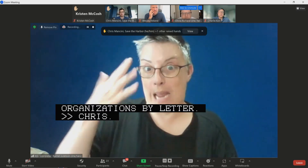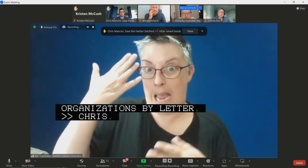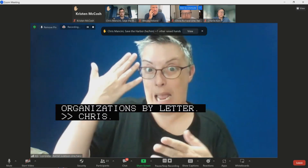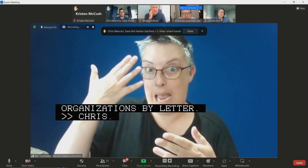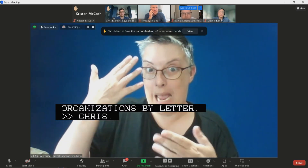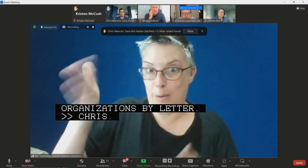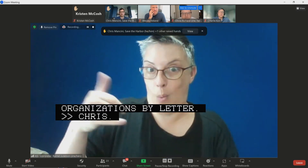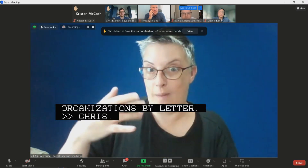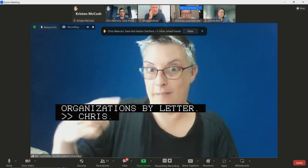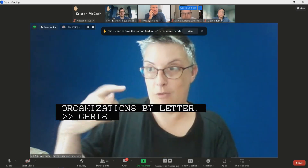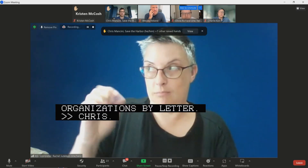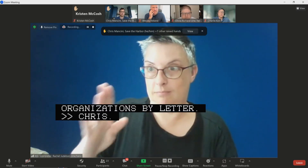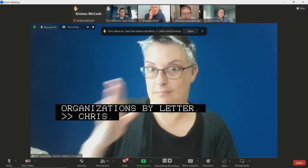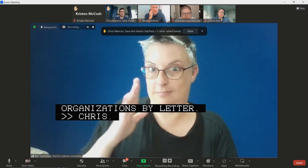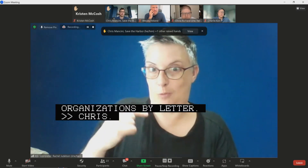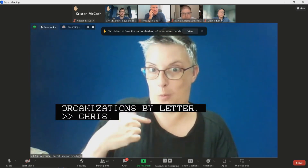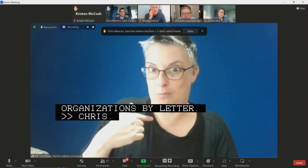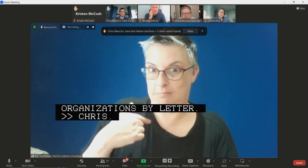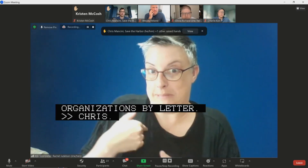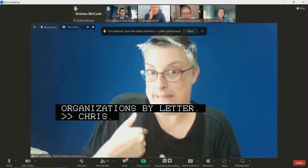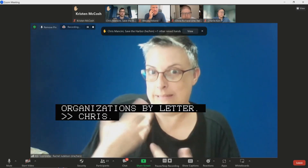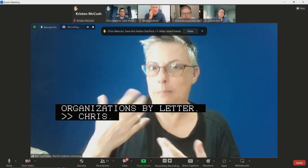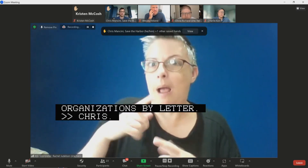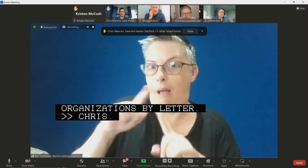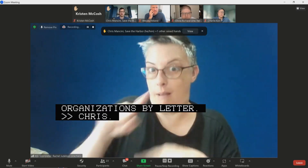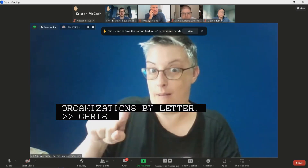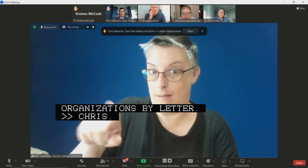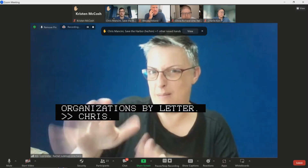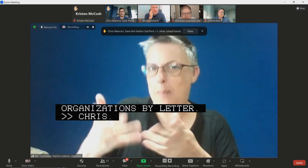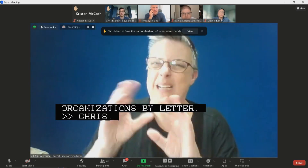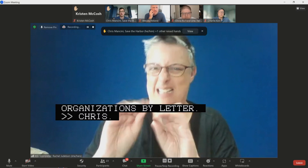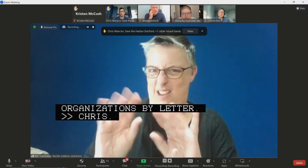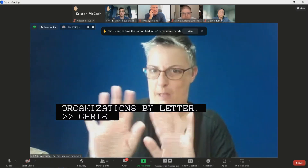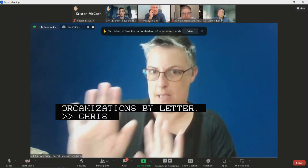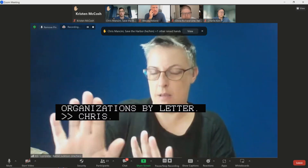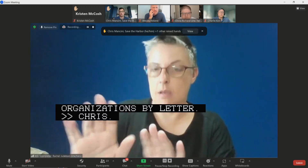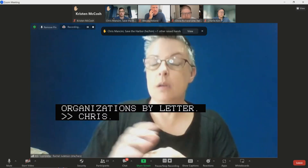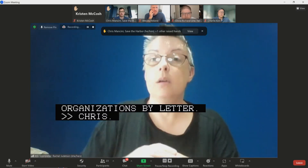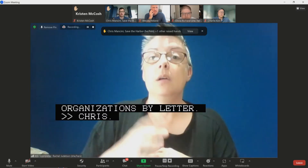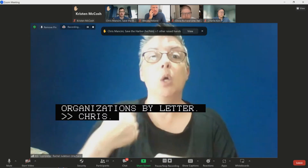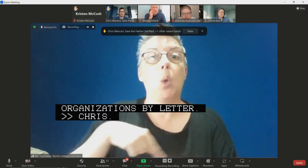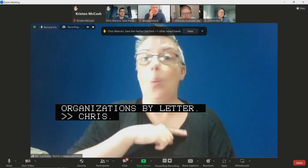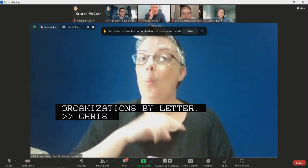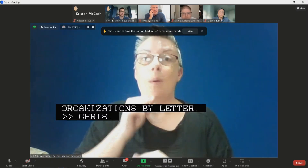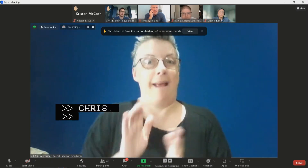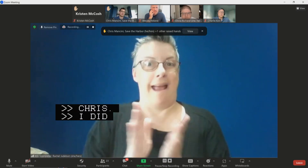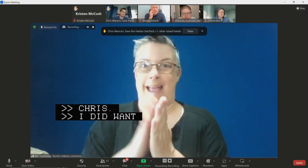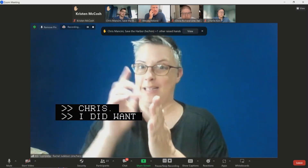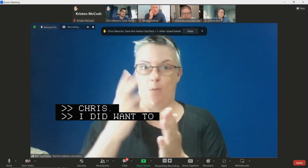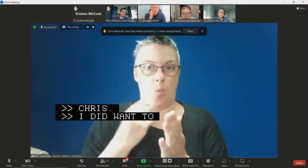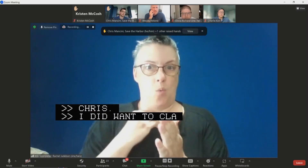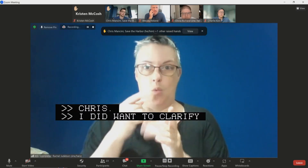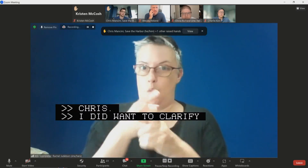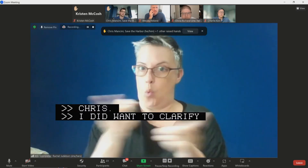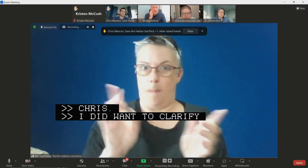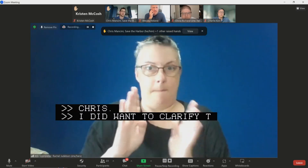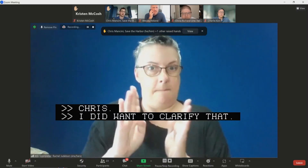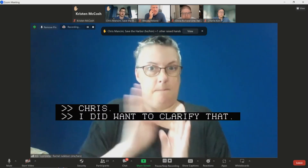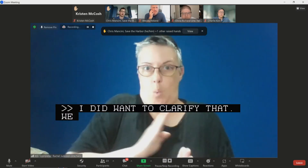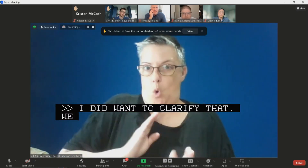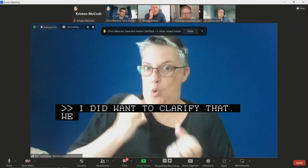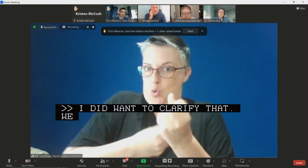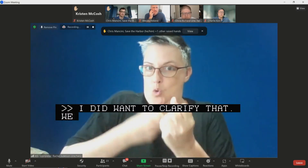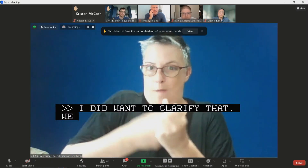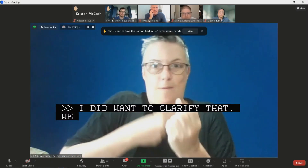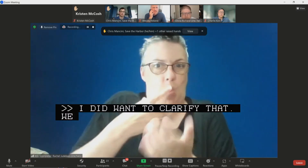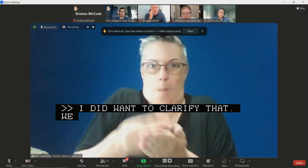in response directly to what we had just proposed, but I did want to maybe clarify that we wouldn't be asking the board to advocate for resources for